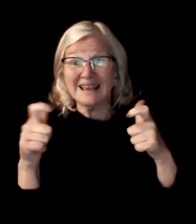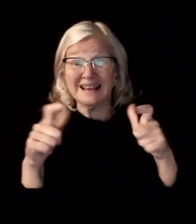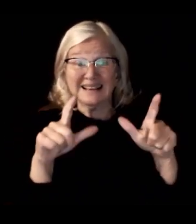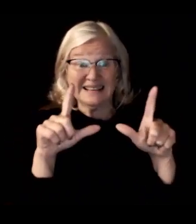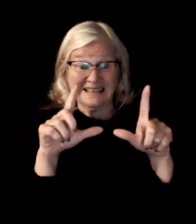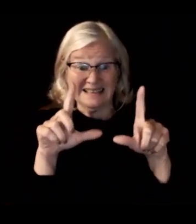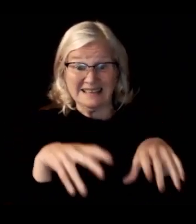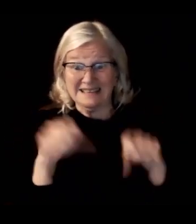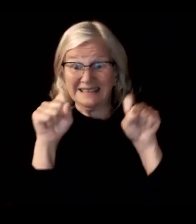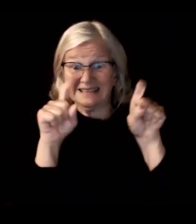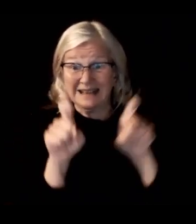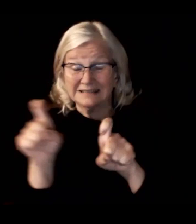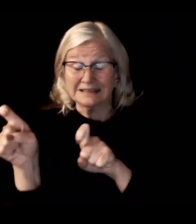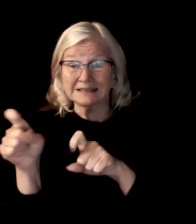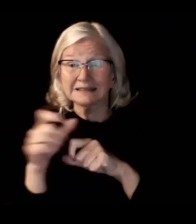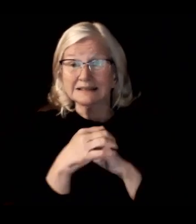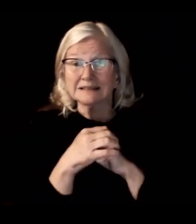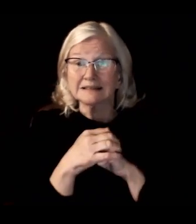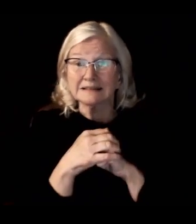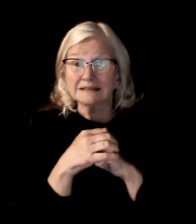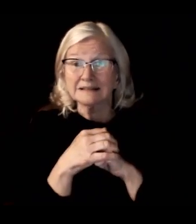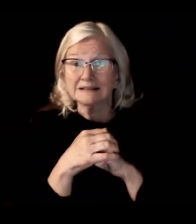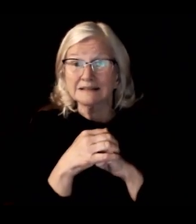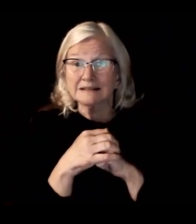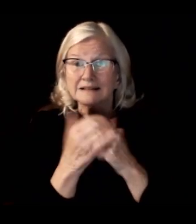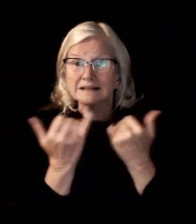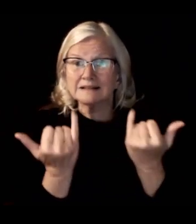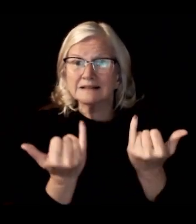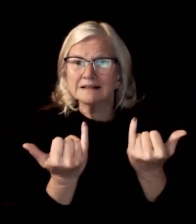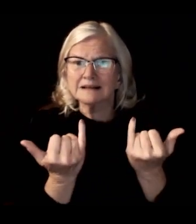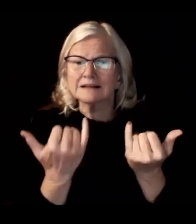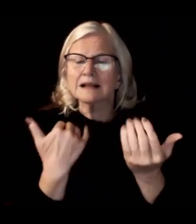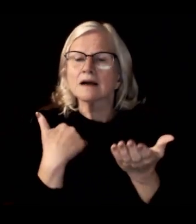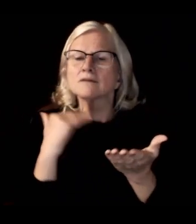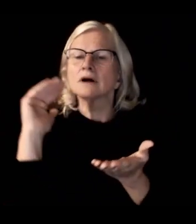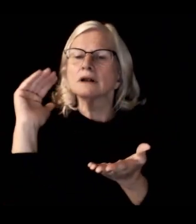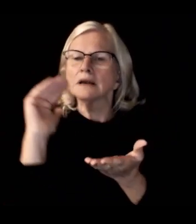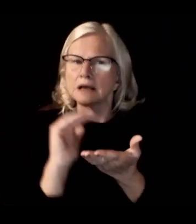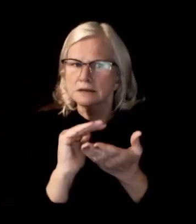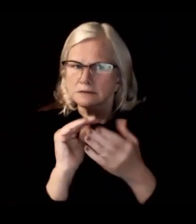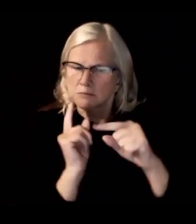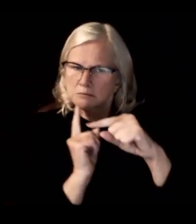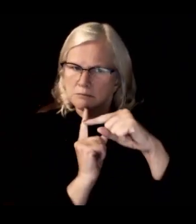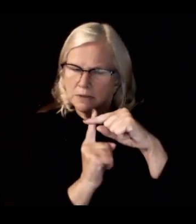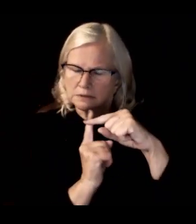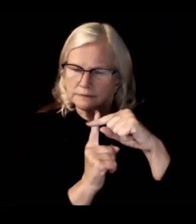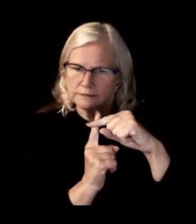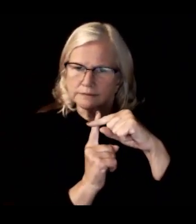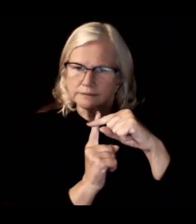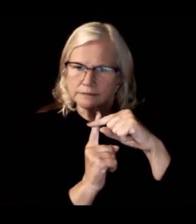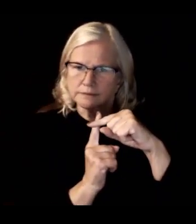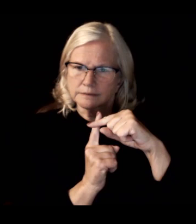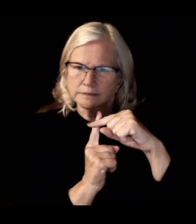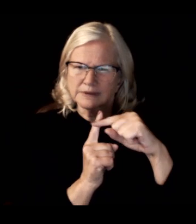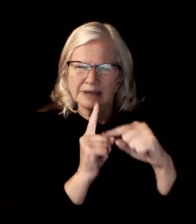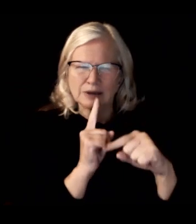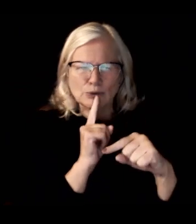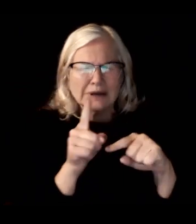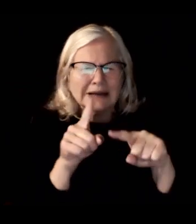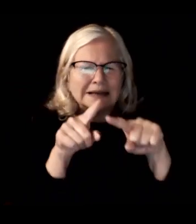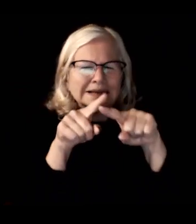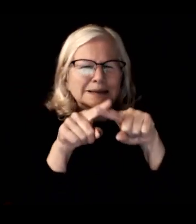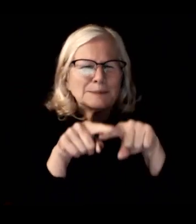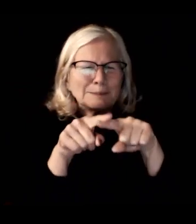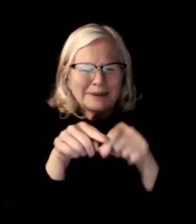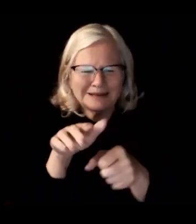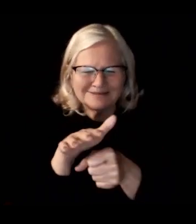of a lower rate of positivity, and it really varies by site. But we've